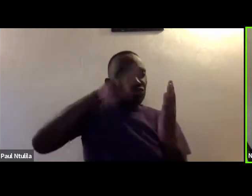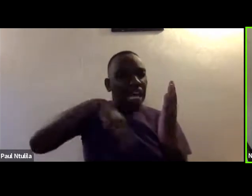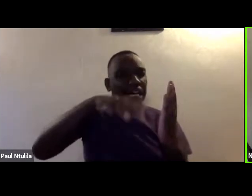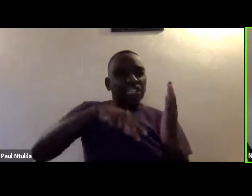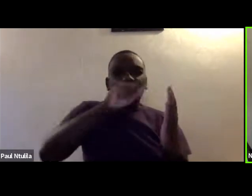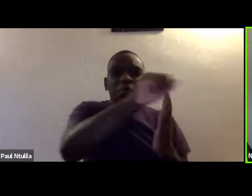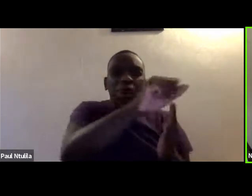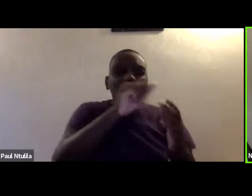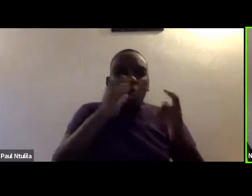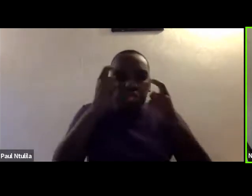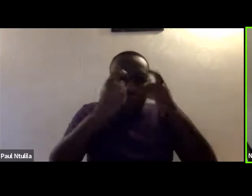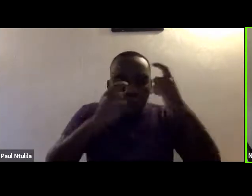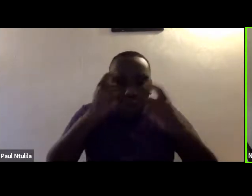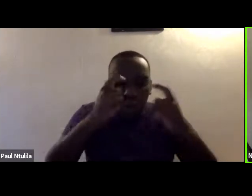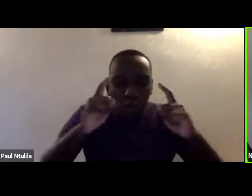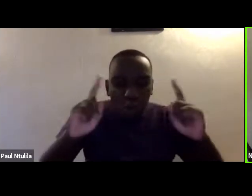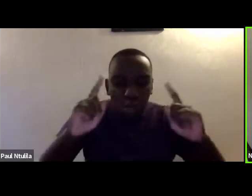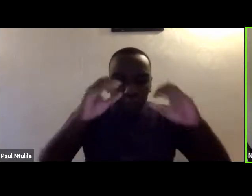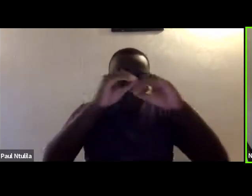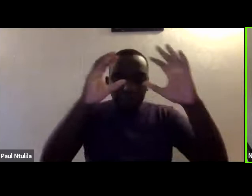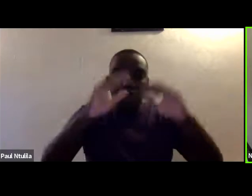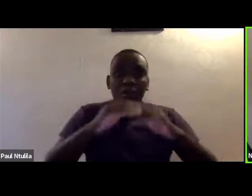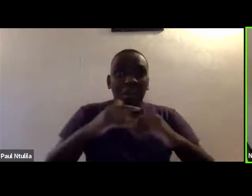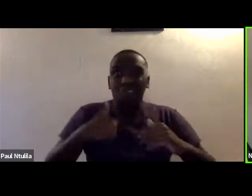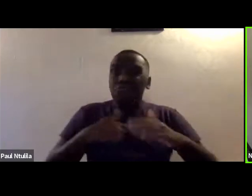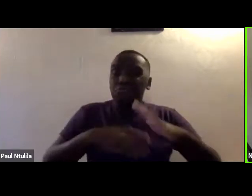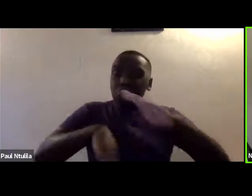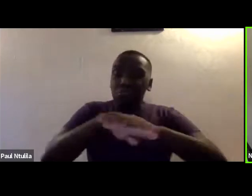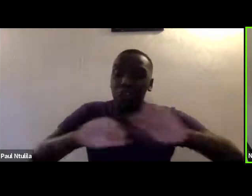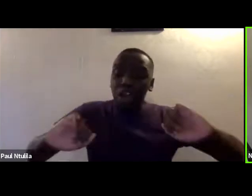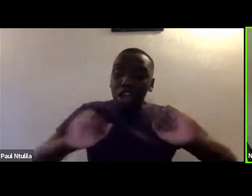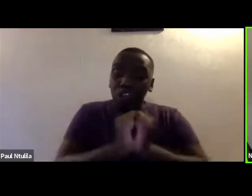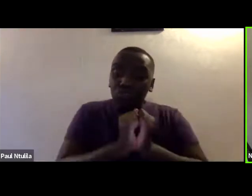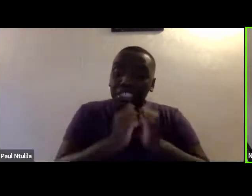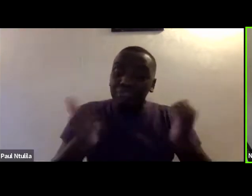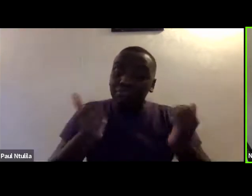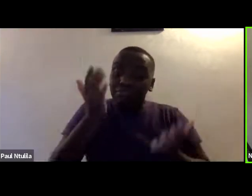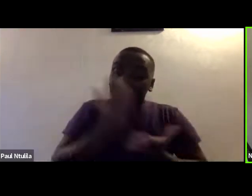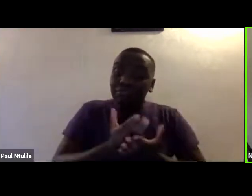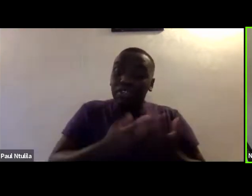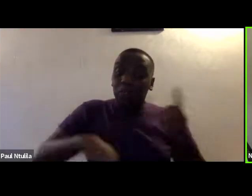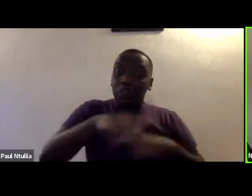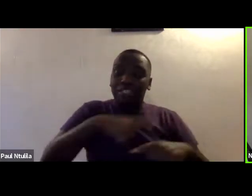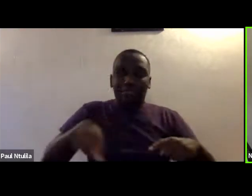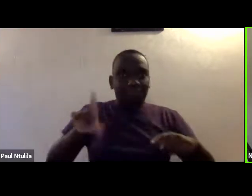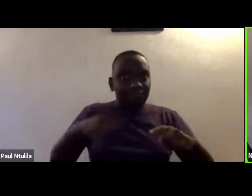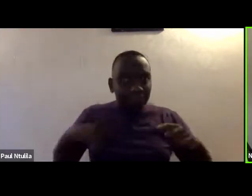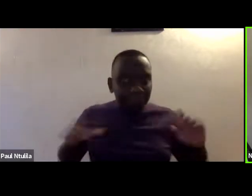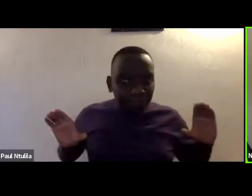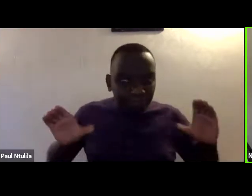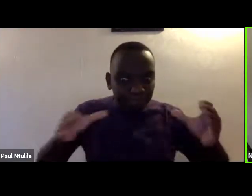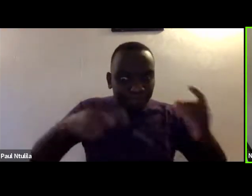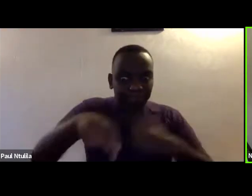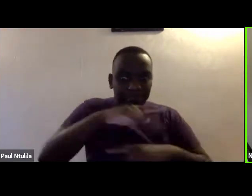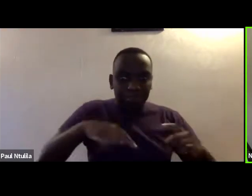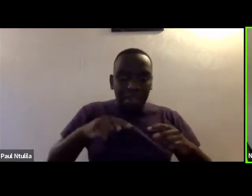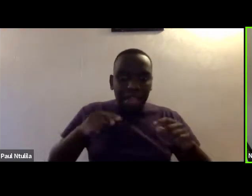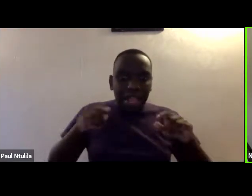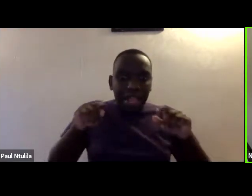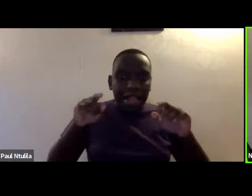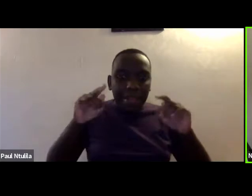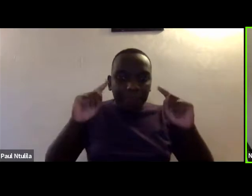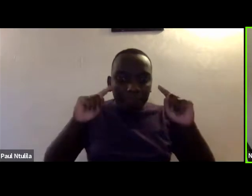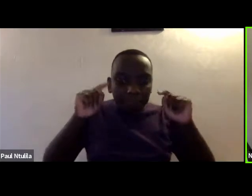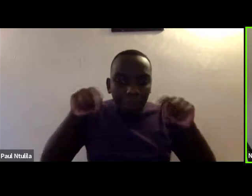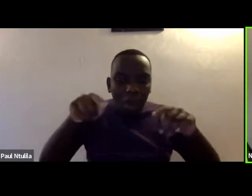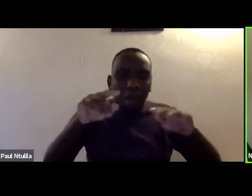The third point I'd like to make is, from reading Ellen's initial thoughts, I would say I fully agree that